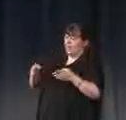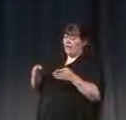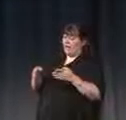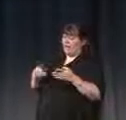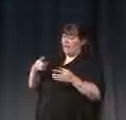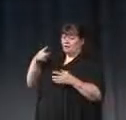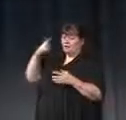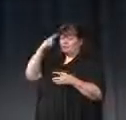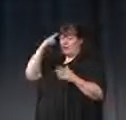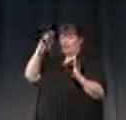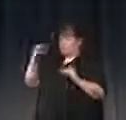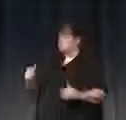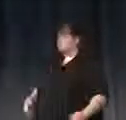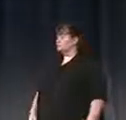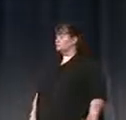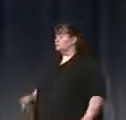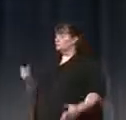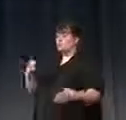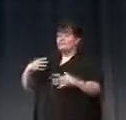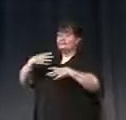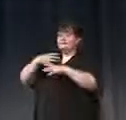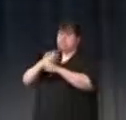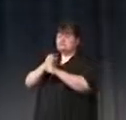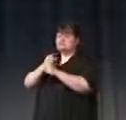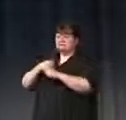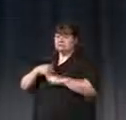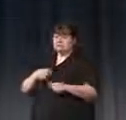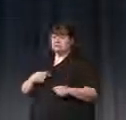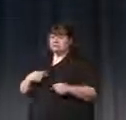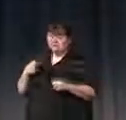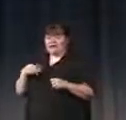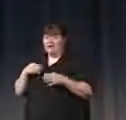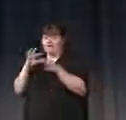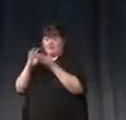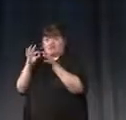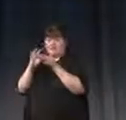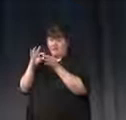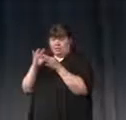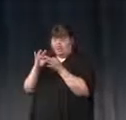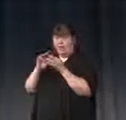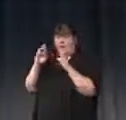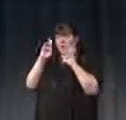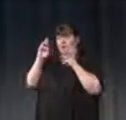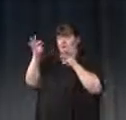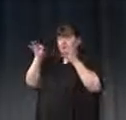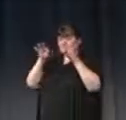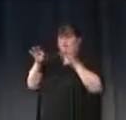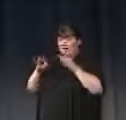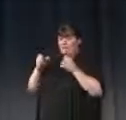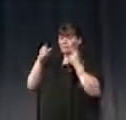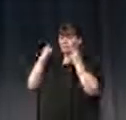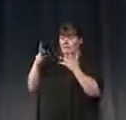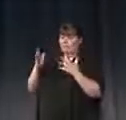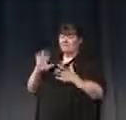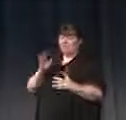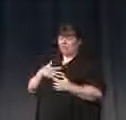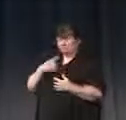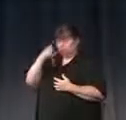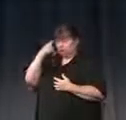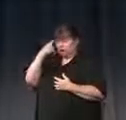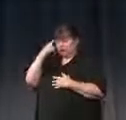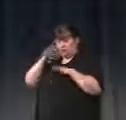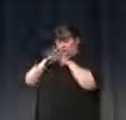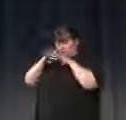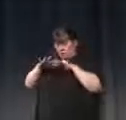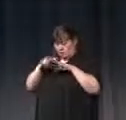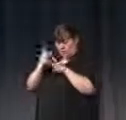it to. All right, so just to summarize here, I've argued and hopefully explained that many of the perceptual problems that our brains are